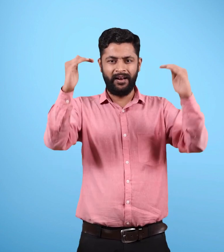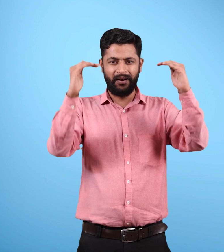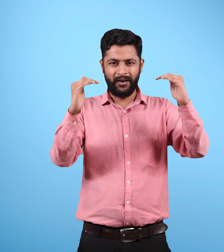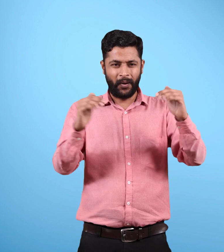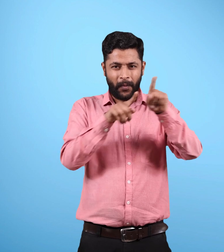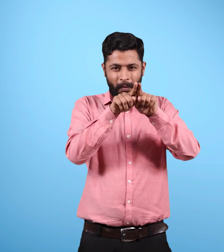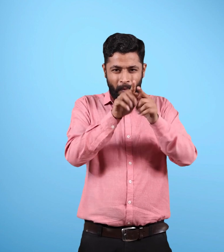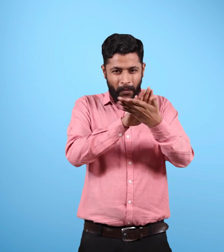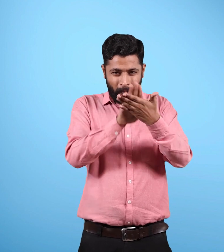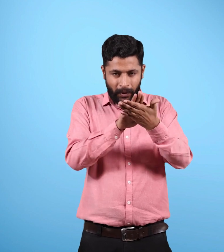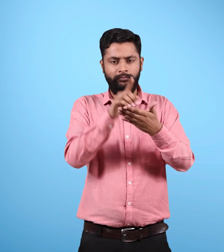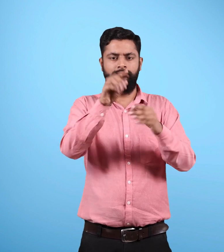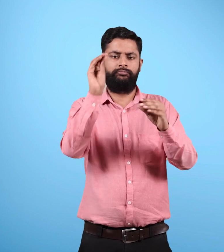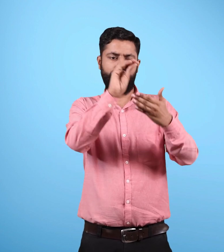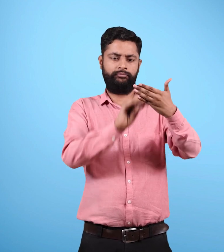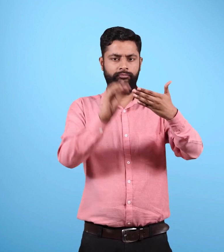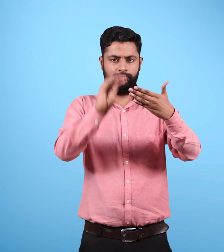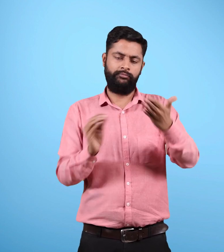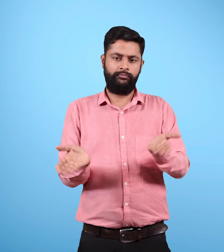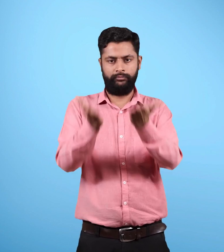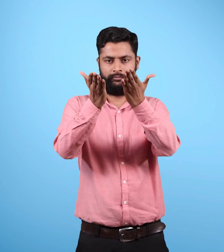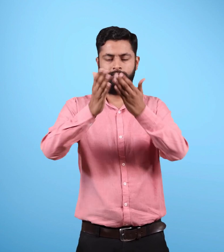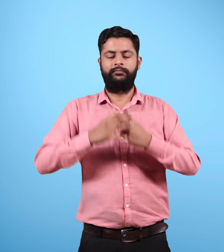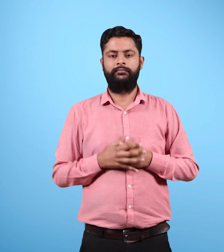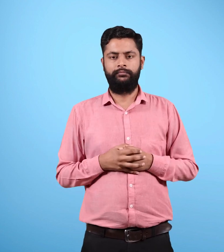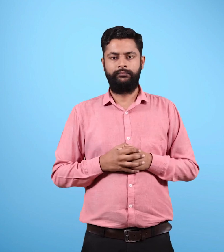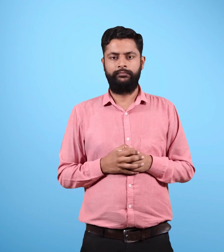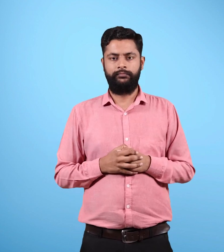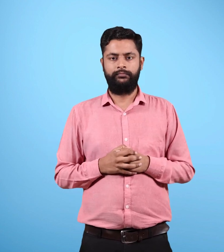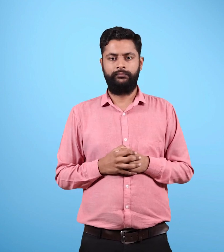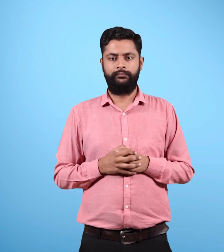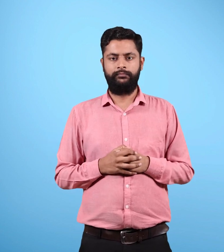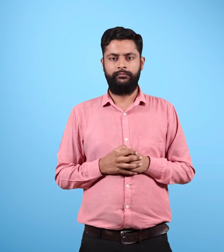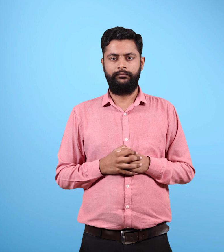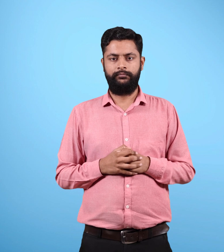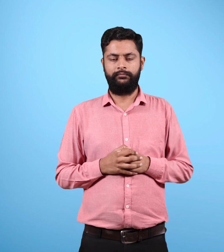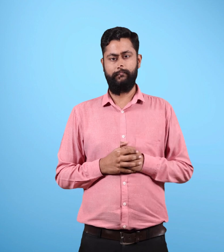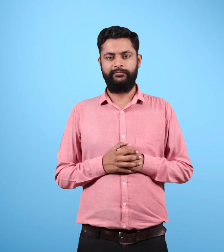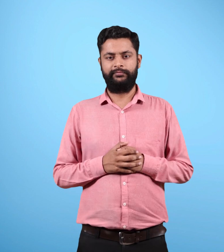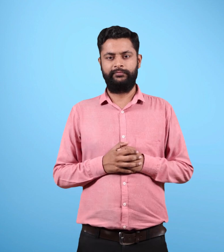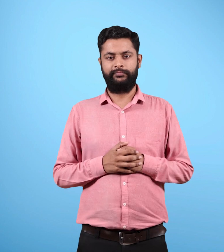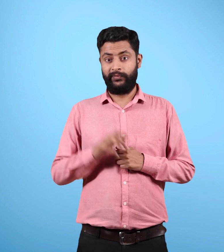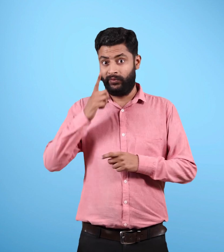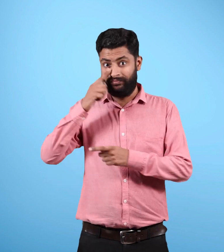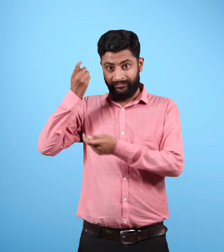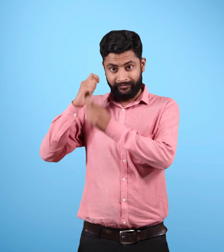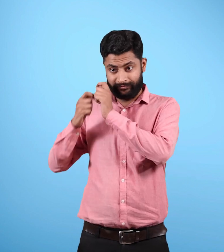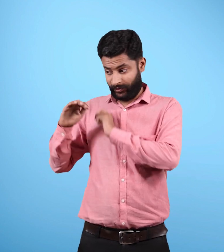dog. Rest blanks are left for your activity. Here is a picture